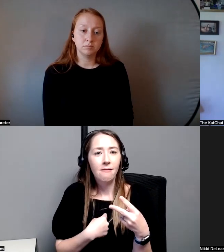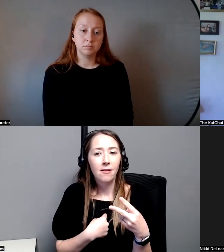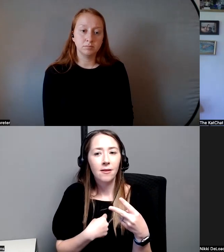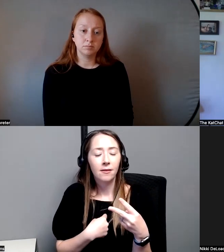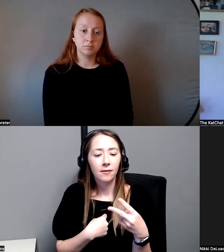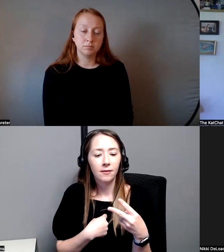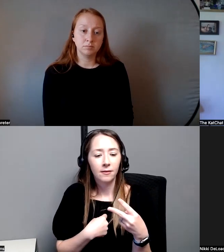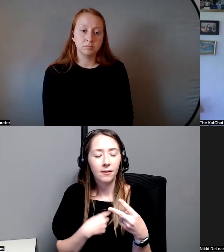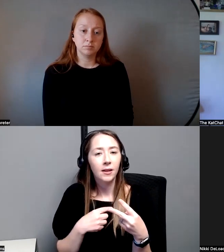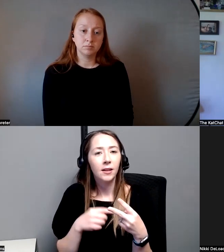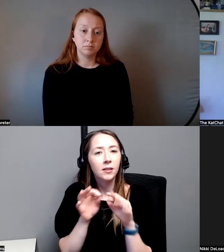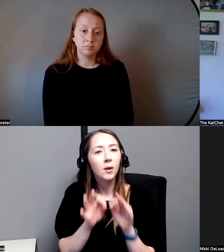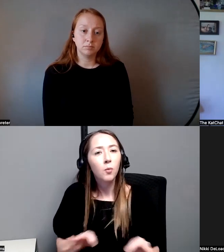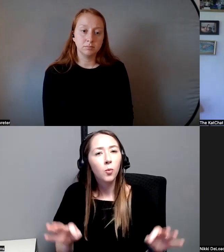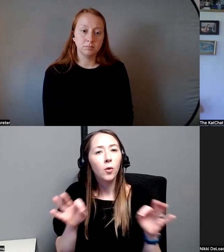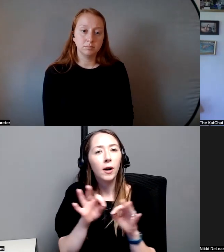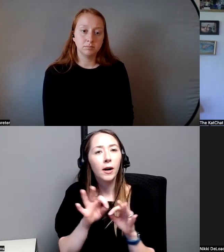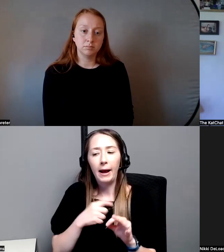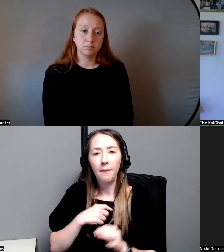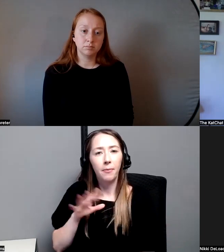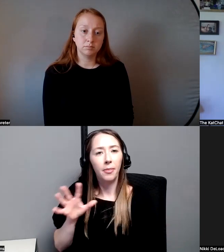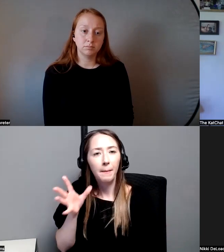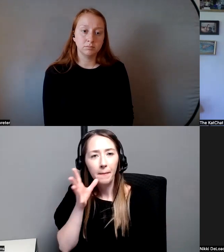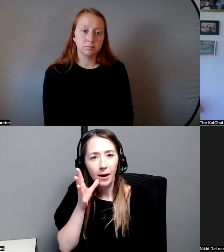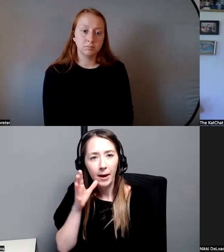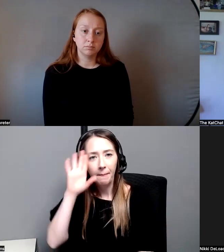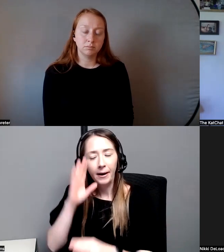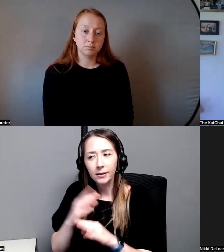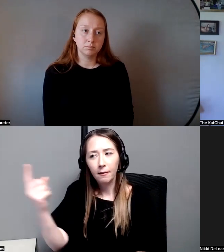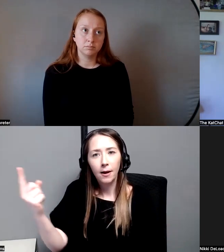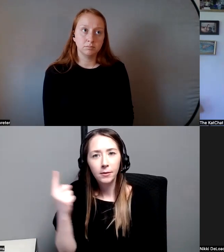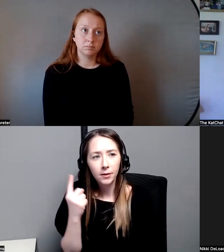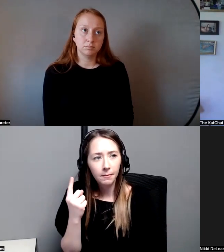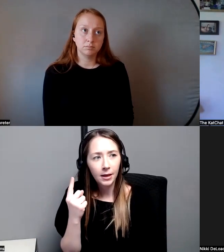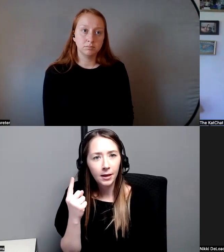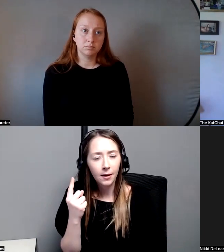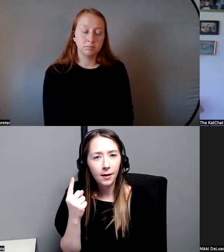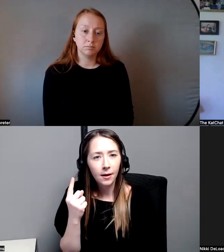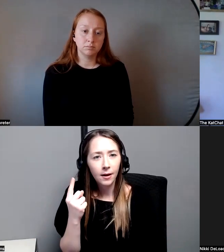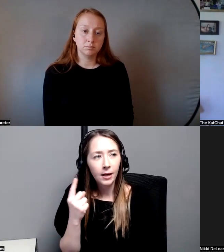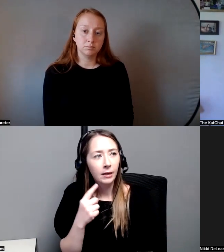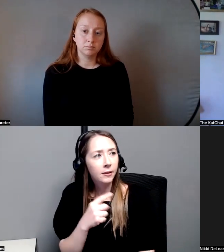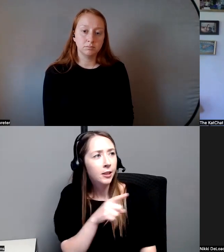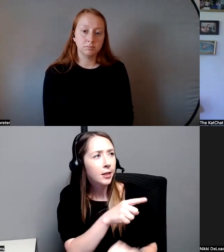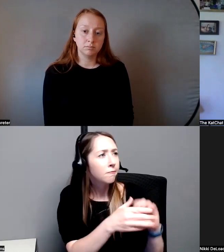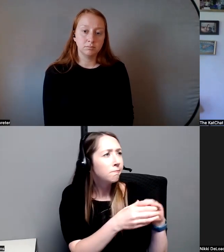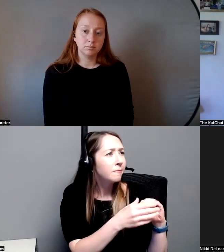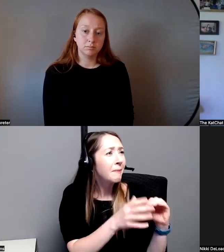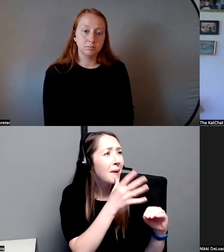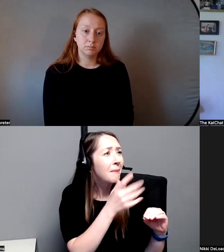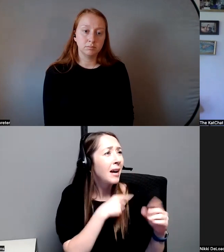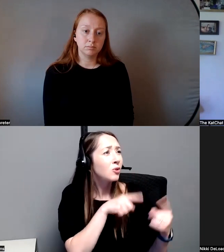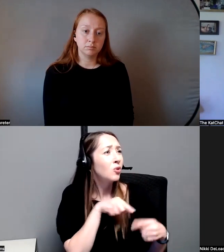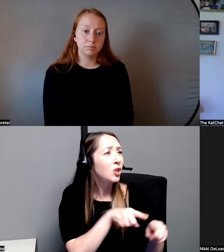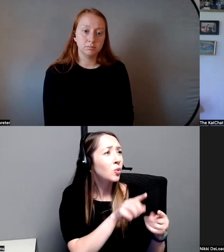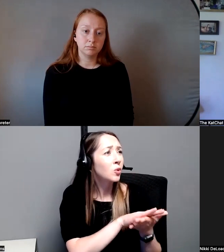it's really important for me as their mother, like when my son comes to me and tells me about how he's struggling in